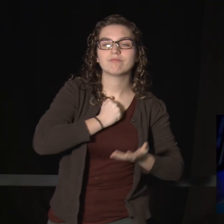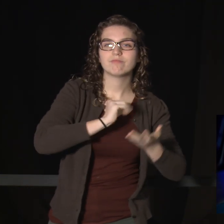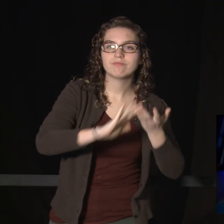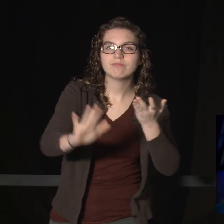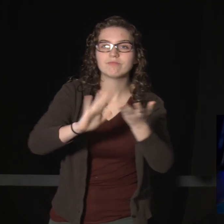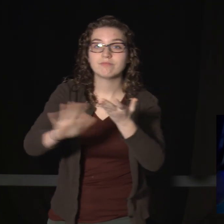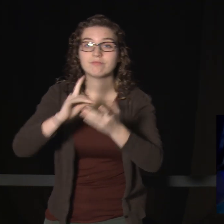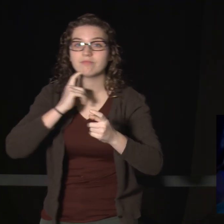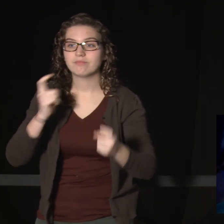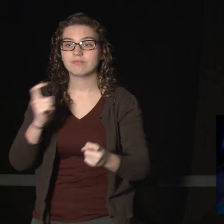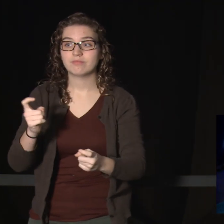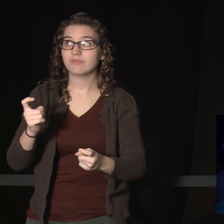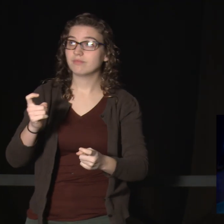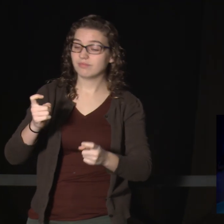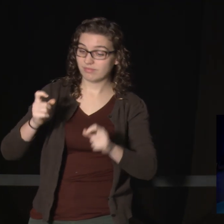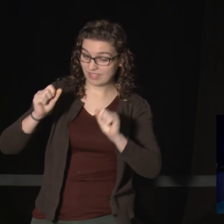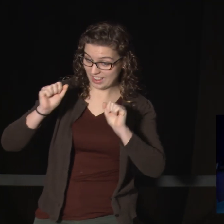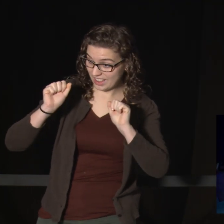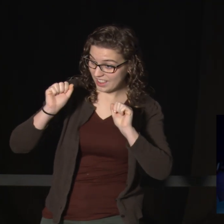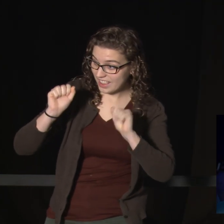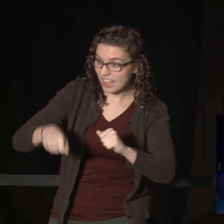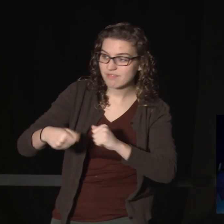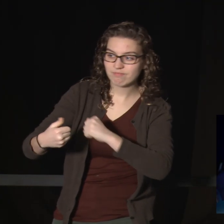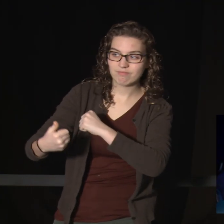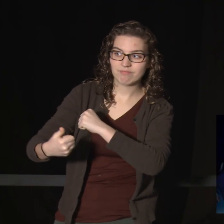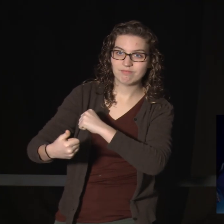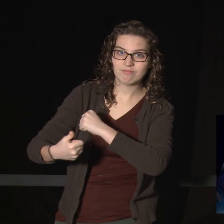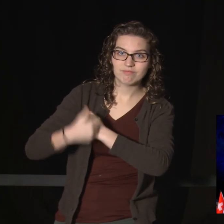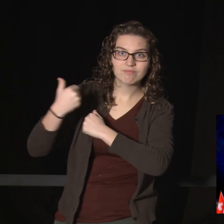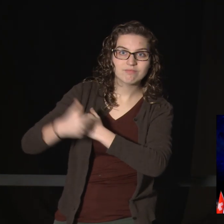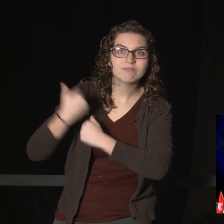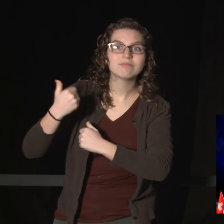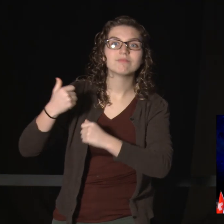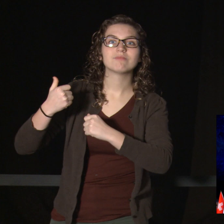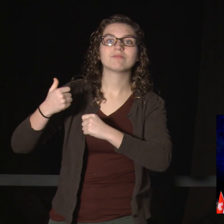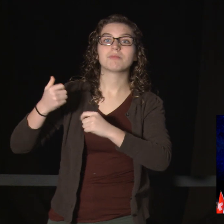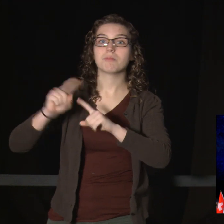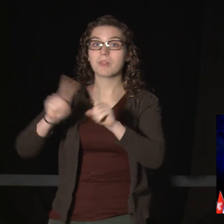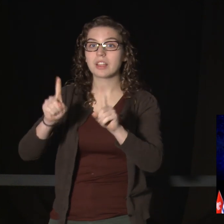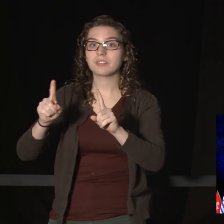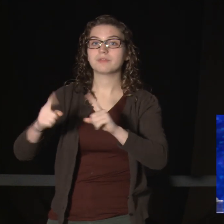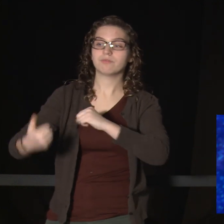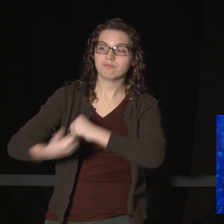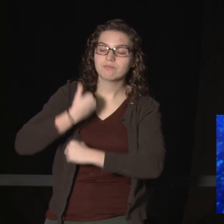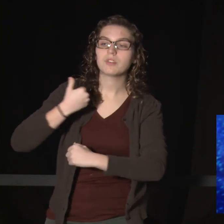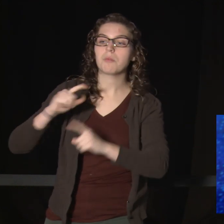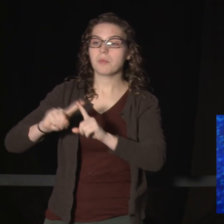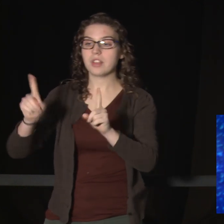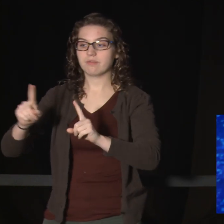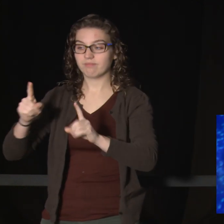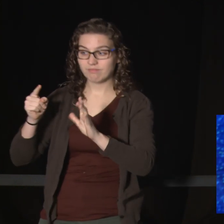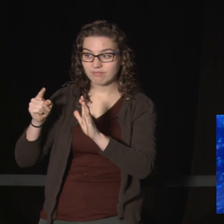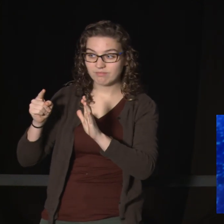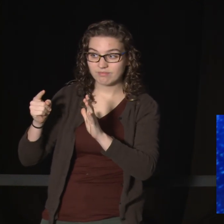but guess what? The resurrection. You can kill us, but guess